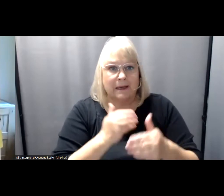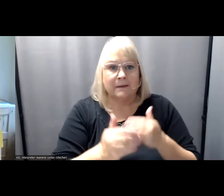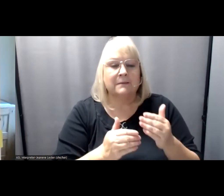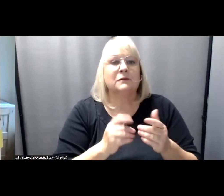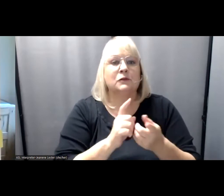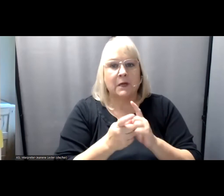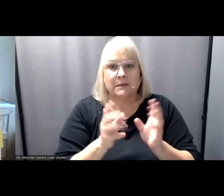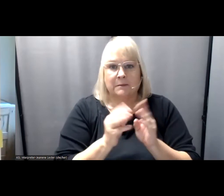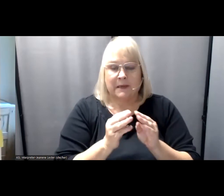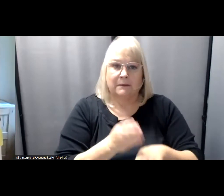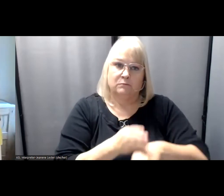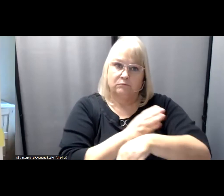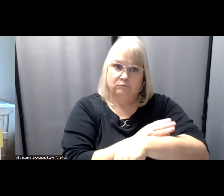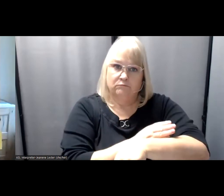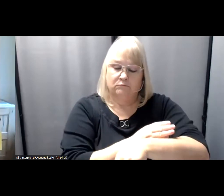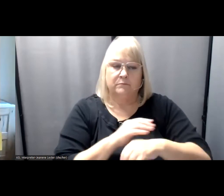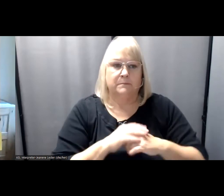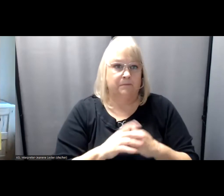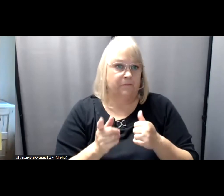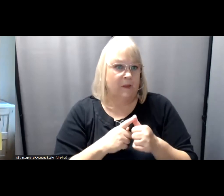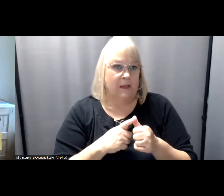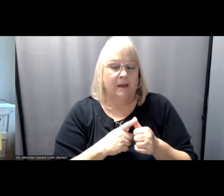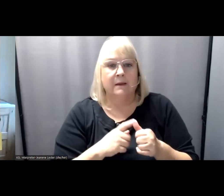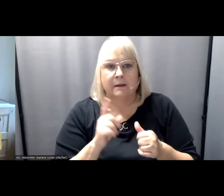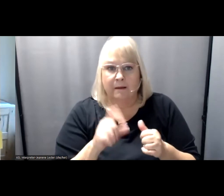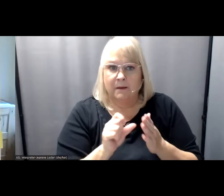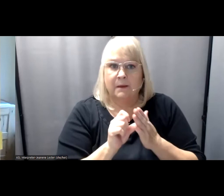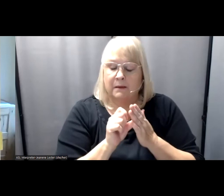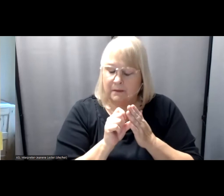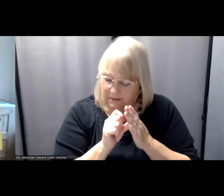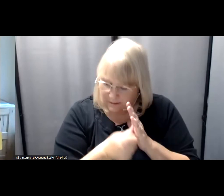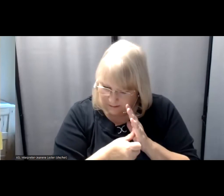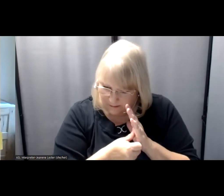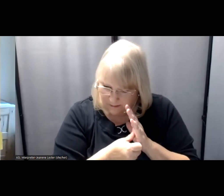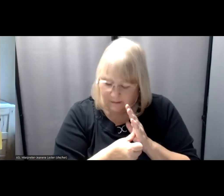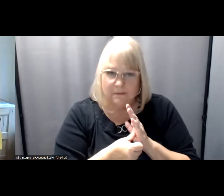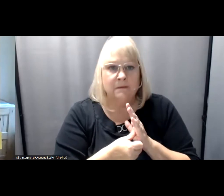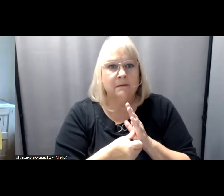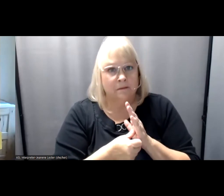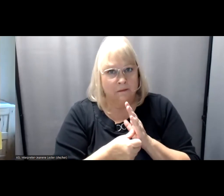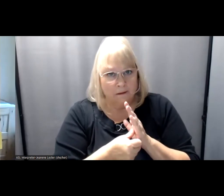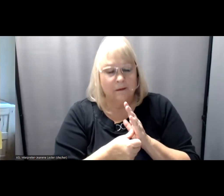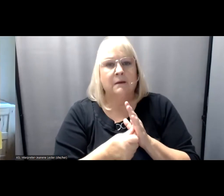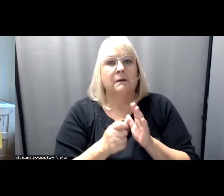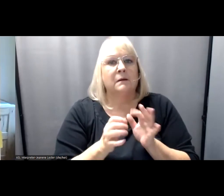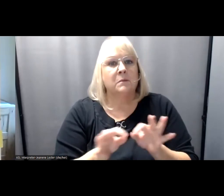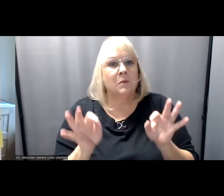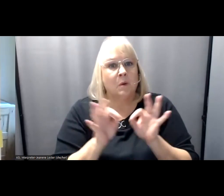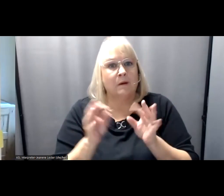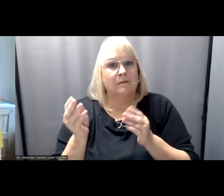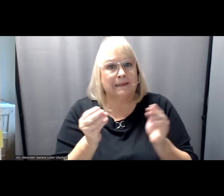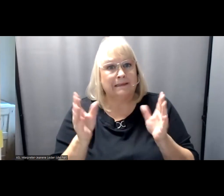for the better. First of all, I cannot overemphasize the importance for you as facilitators to schedule